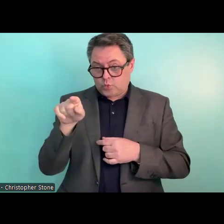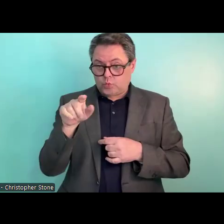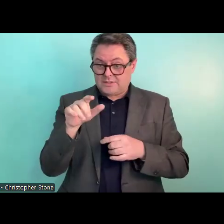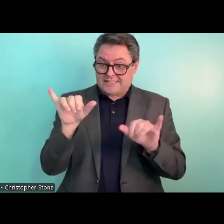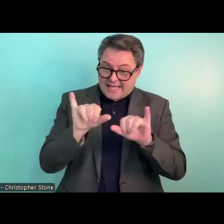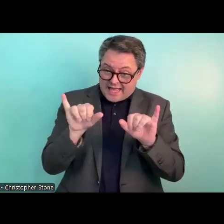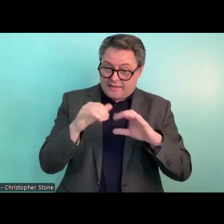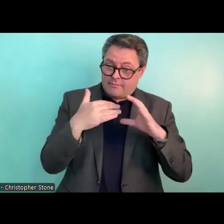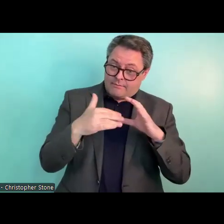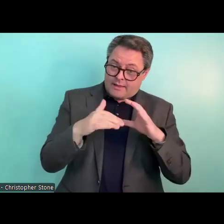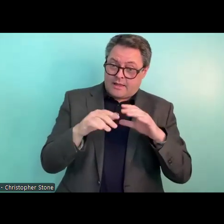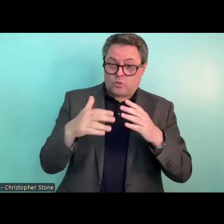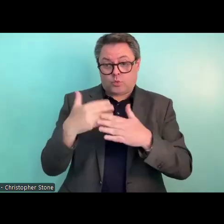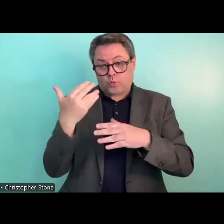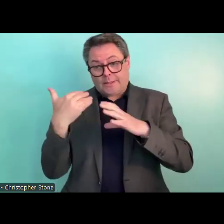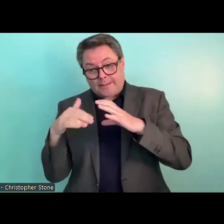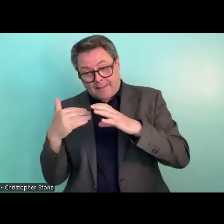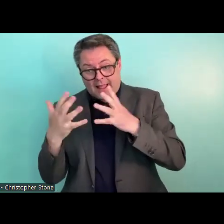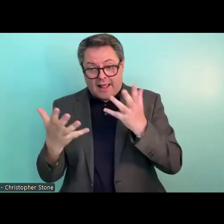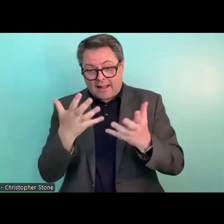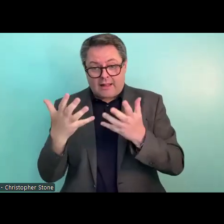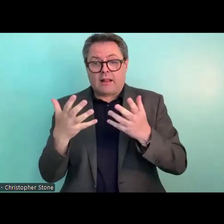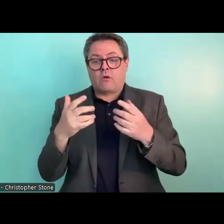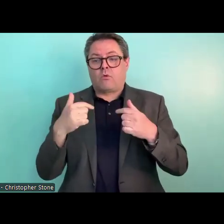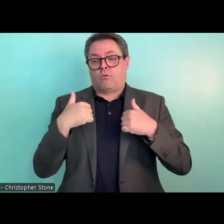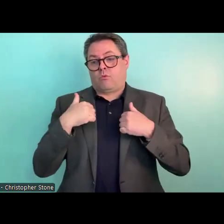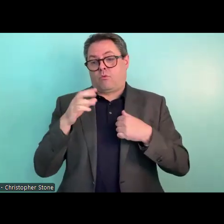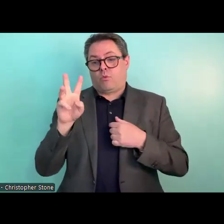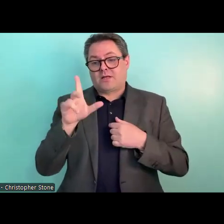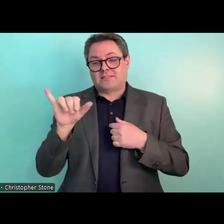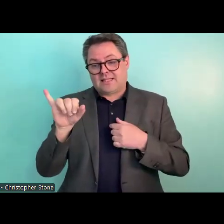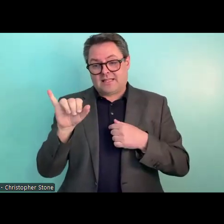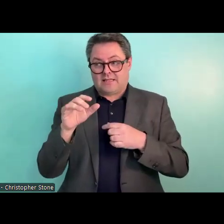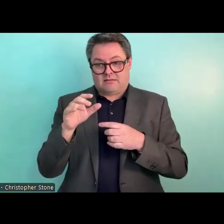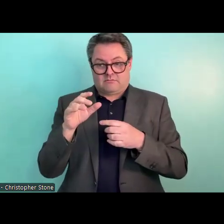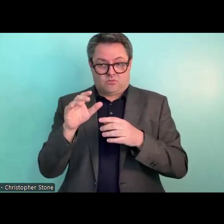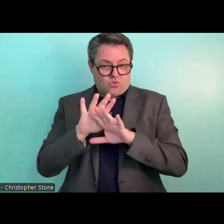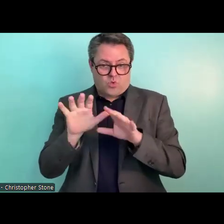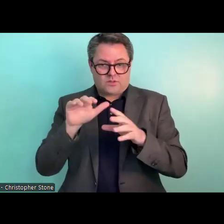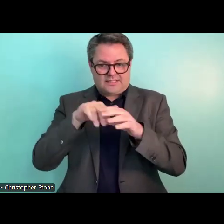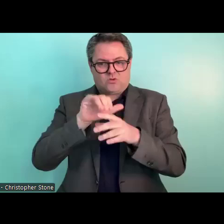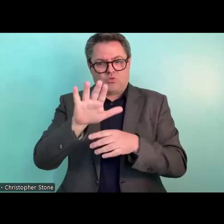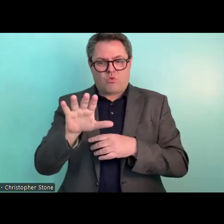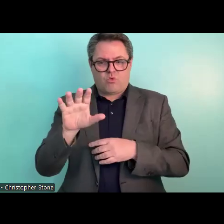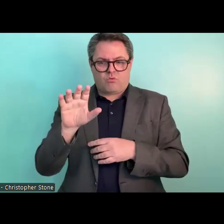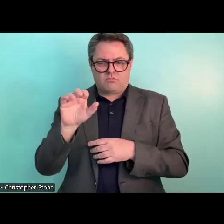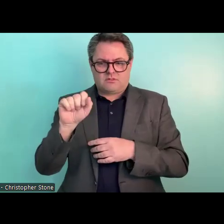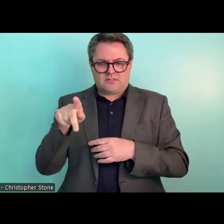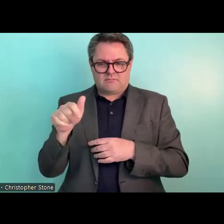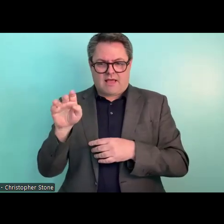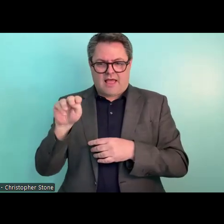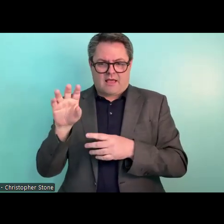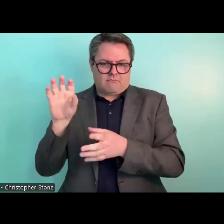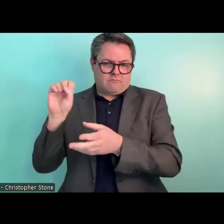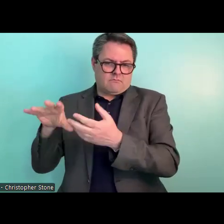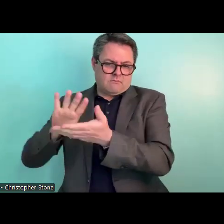we make contact with our national members and ensure that we have the right email addresses. And if there are new email addresses, we can make sure that